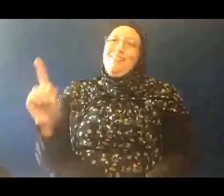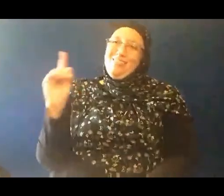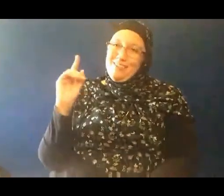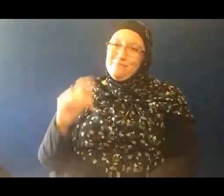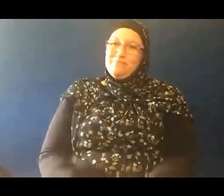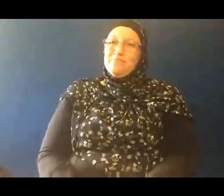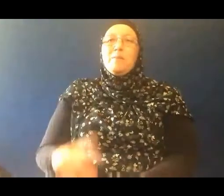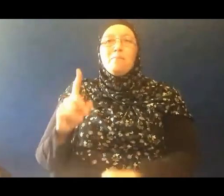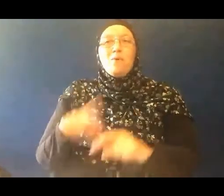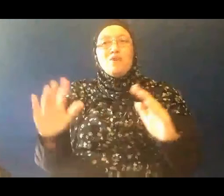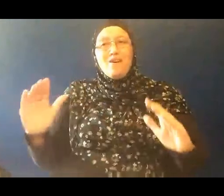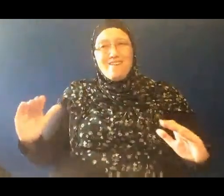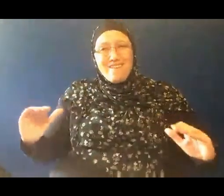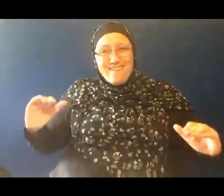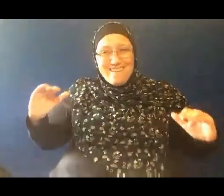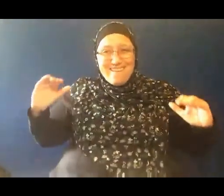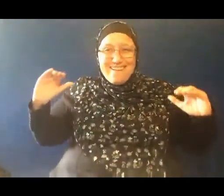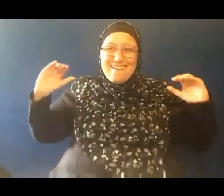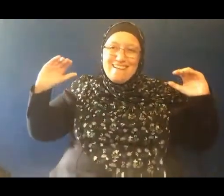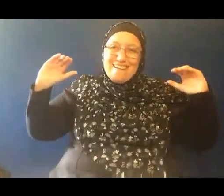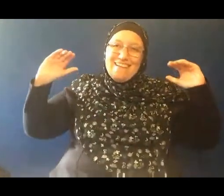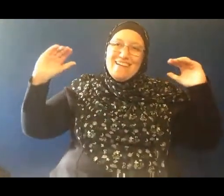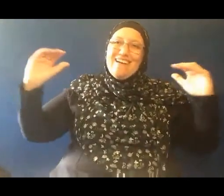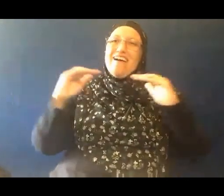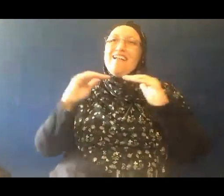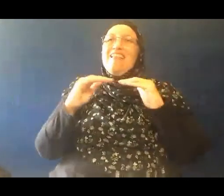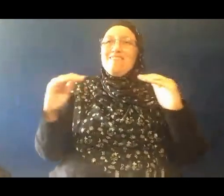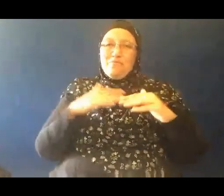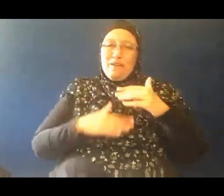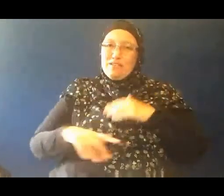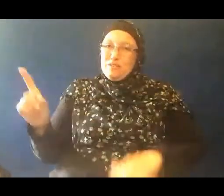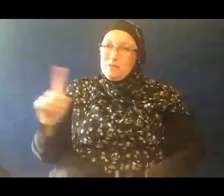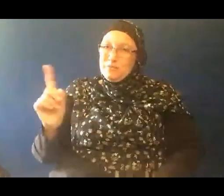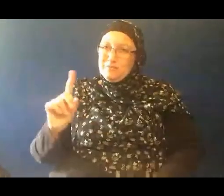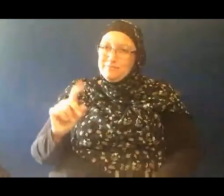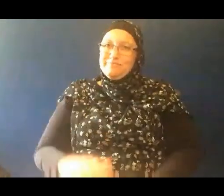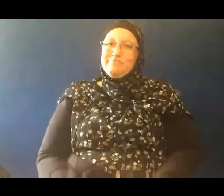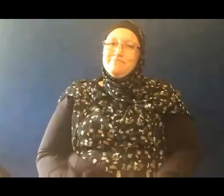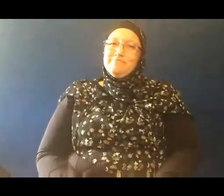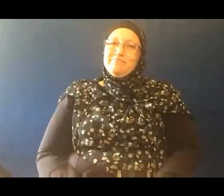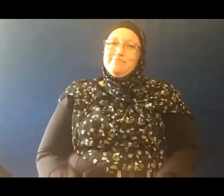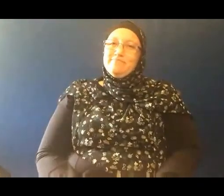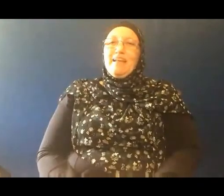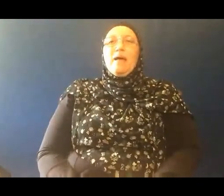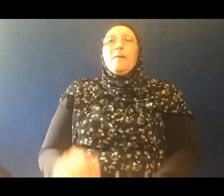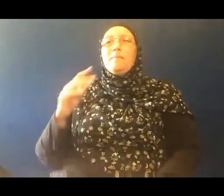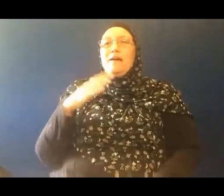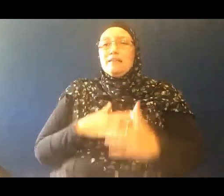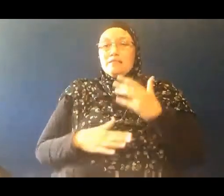of patience is patience against sinning. Patience when it requires to be